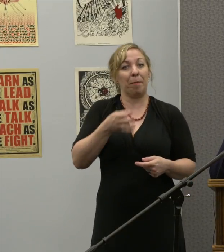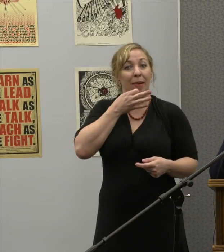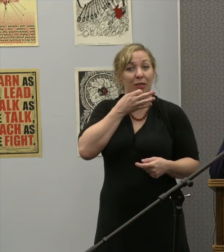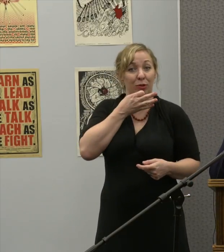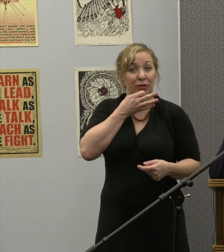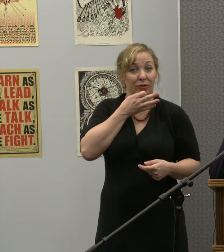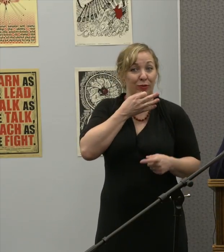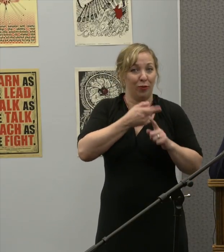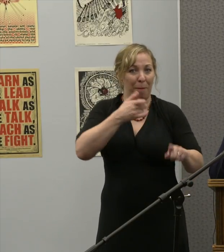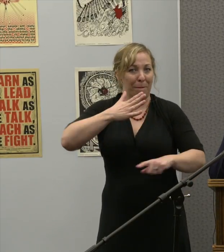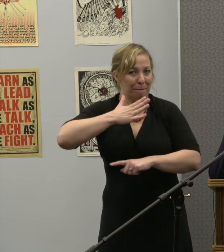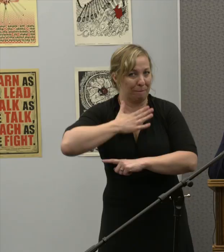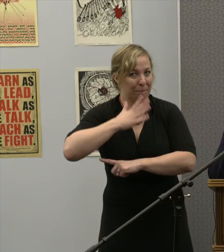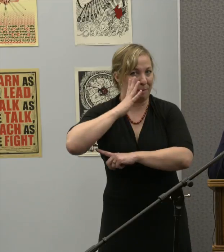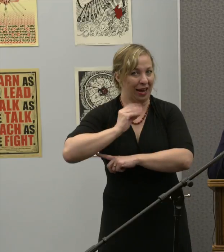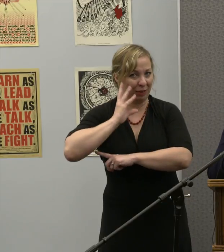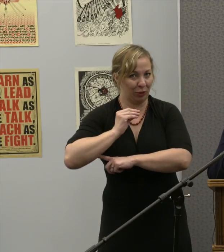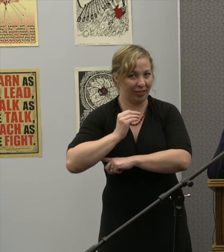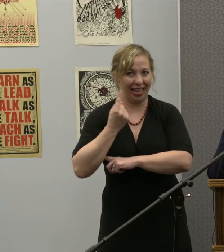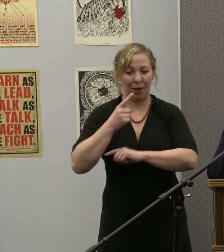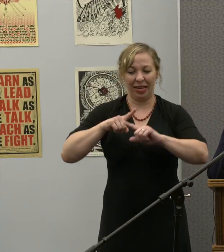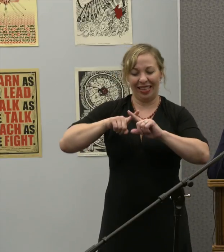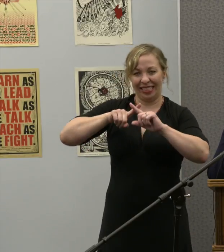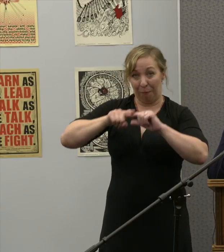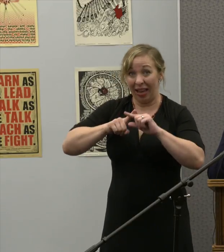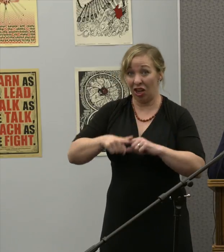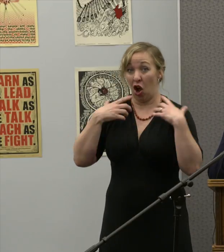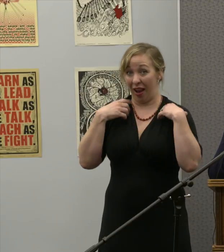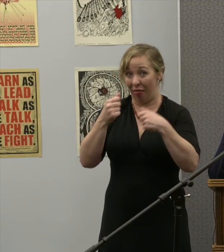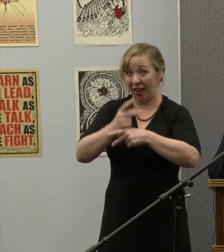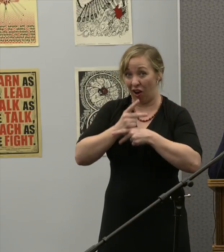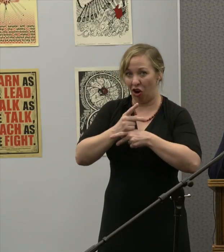my own experience as someone who needs healthcare, who struggles to pay for healthcare,